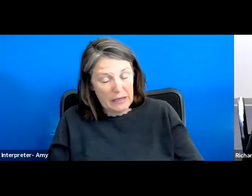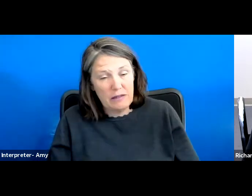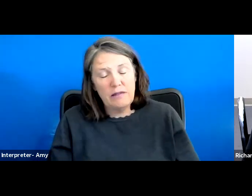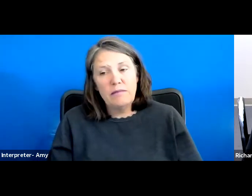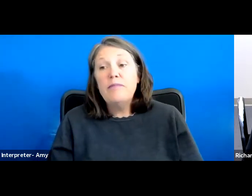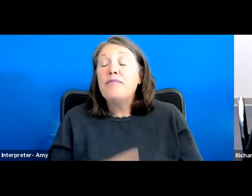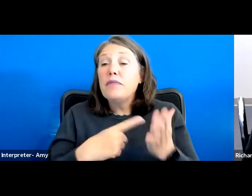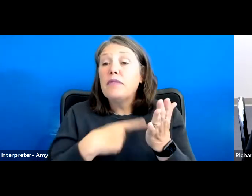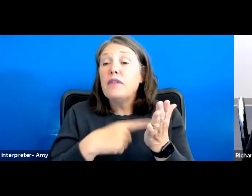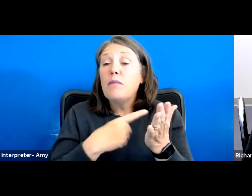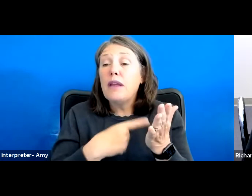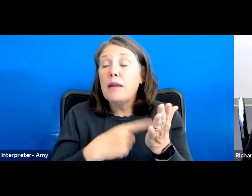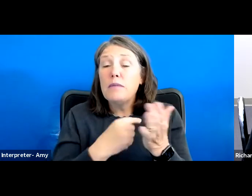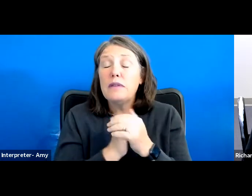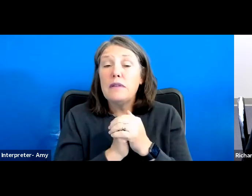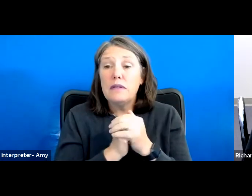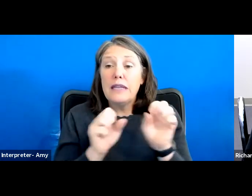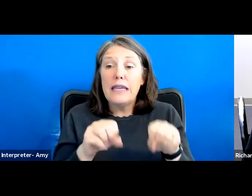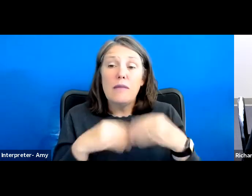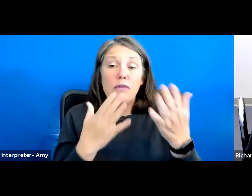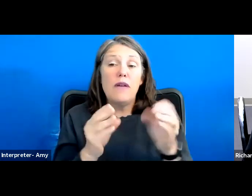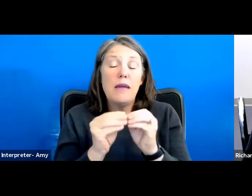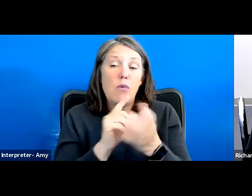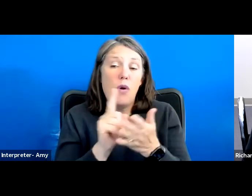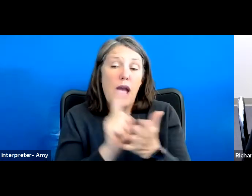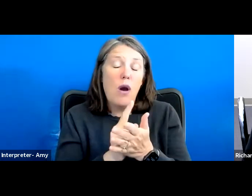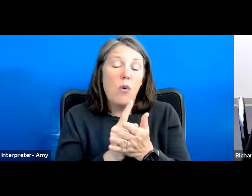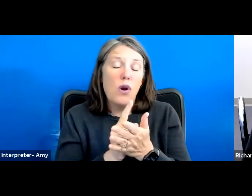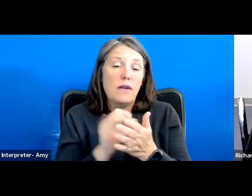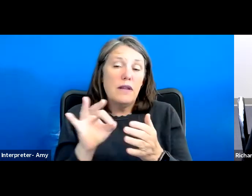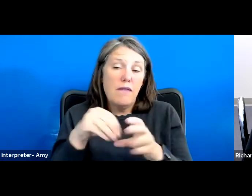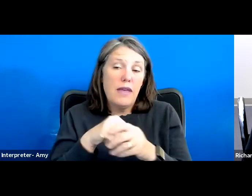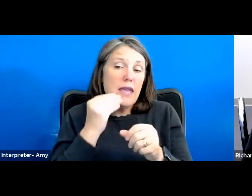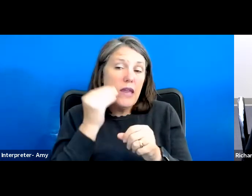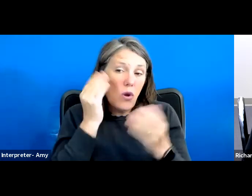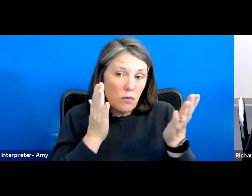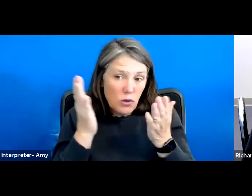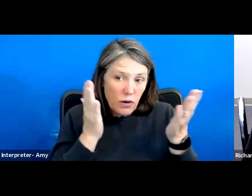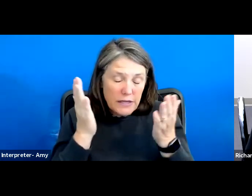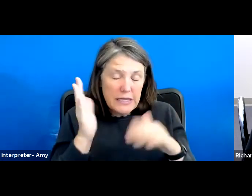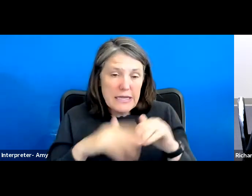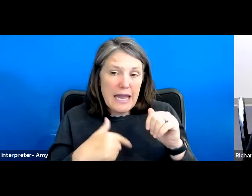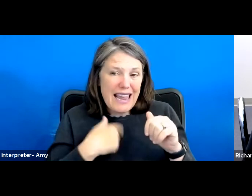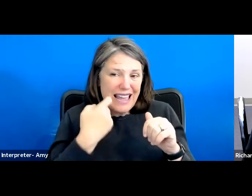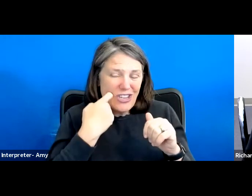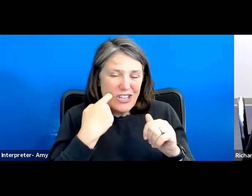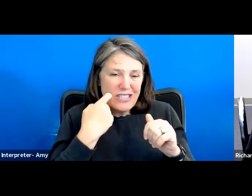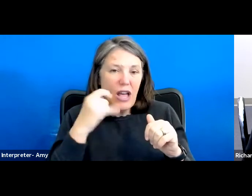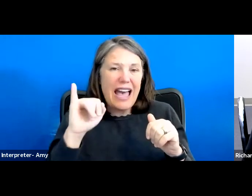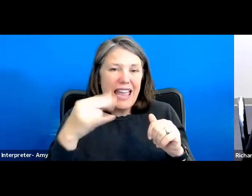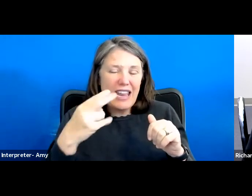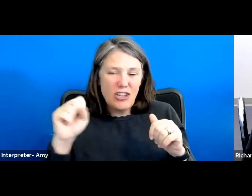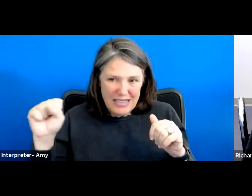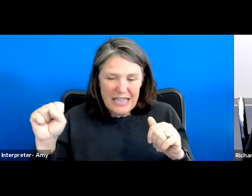it sometimes can provide more hours of in-home services than IHSS, such